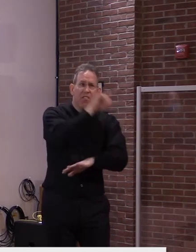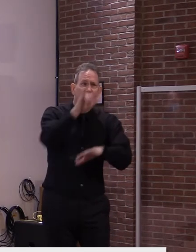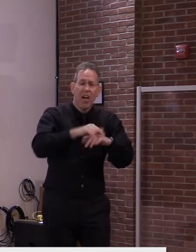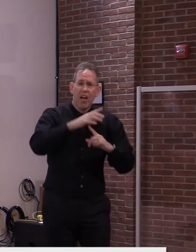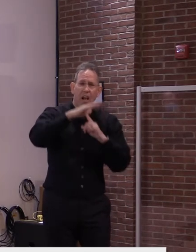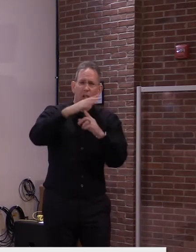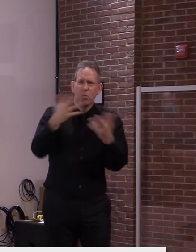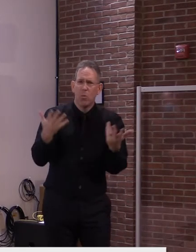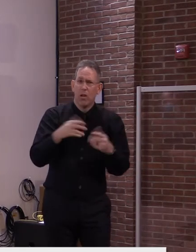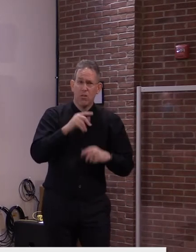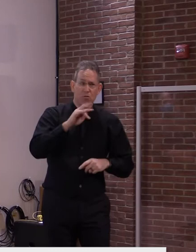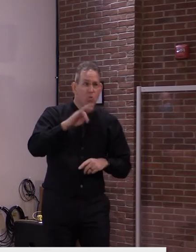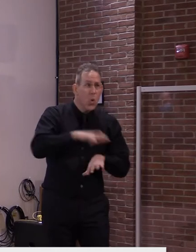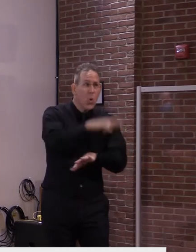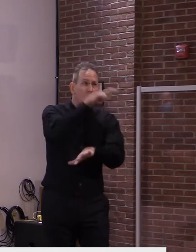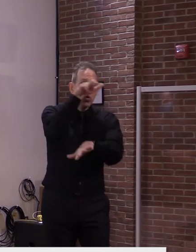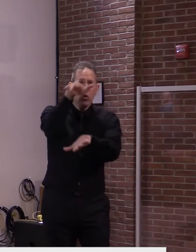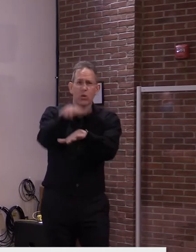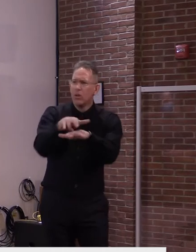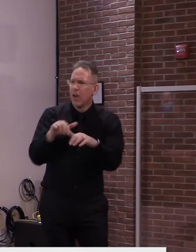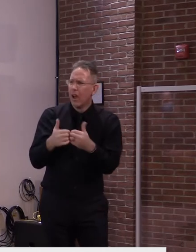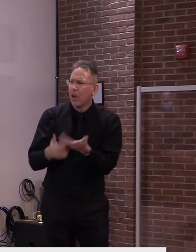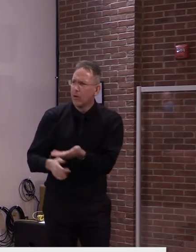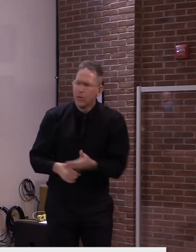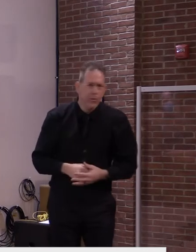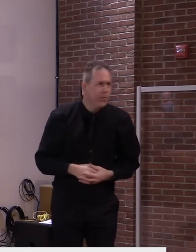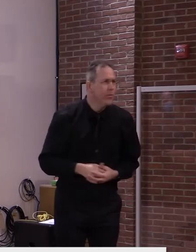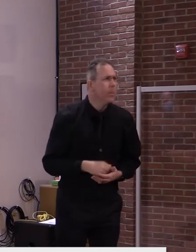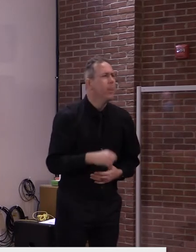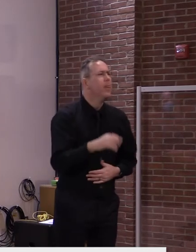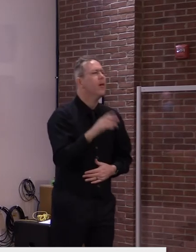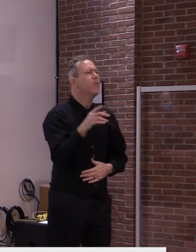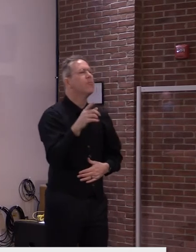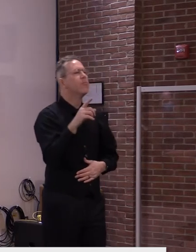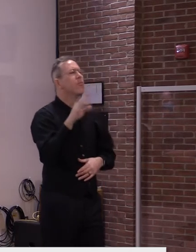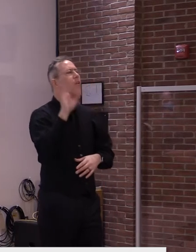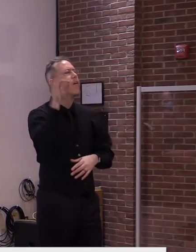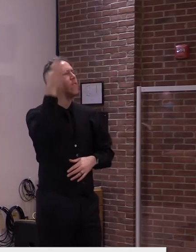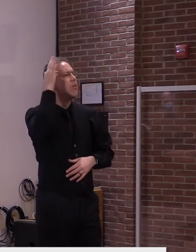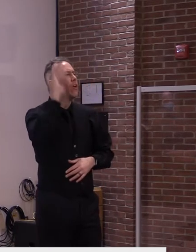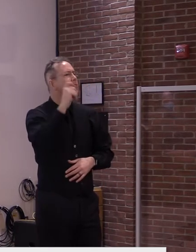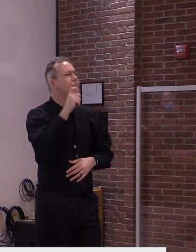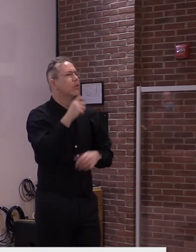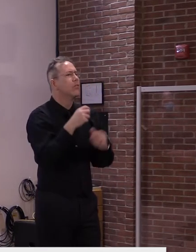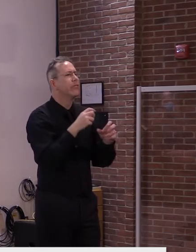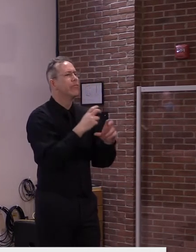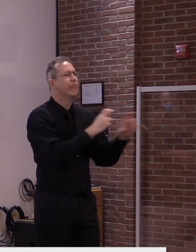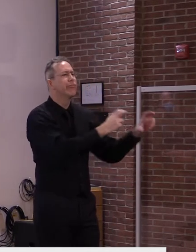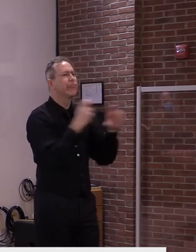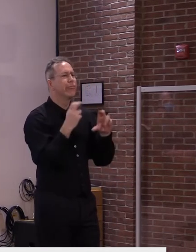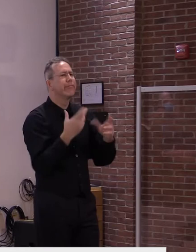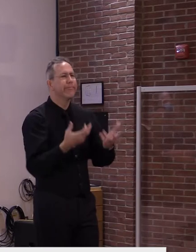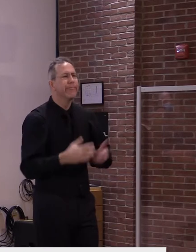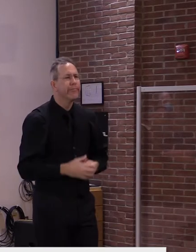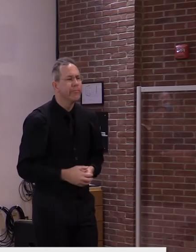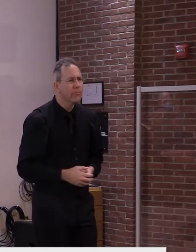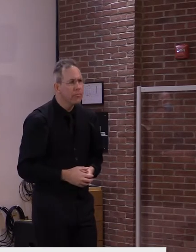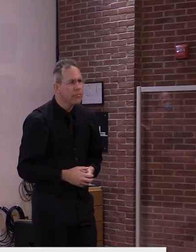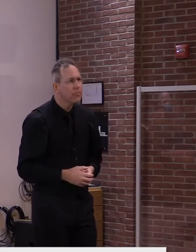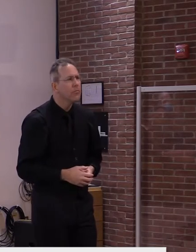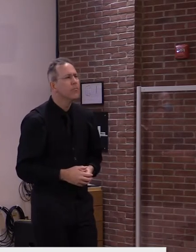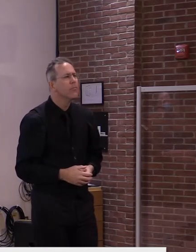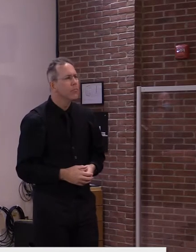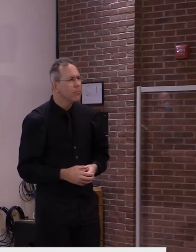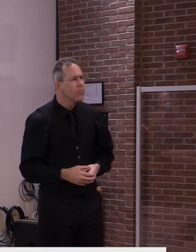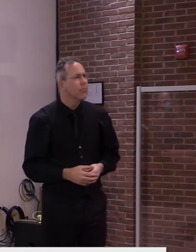FedEx, actually, that it gets here. And, you know, until recently, it went directly to hospitals.